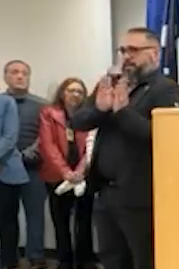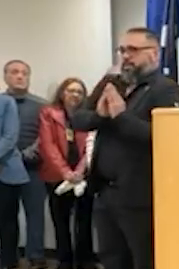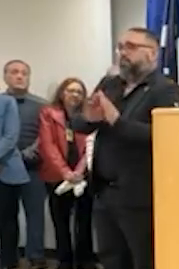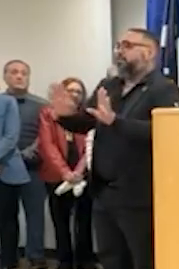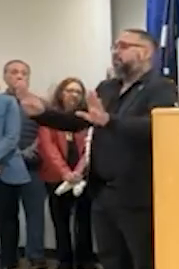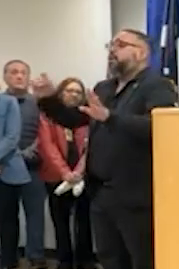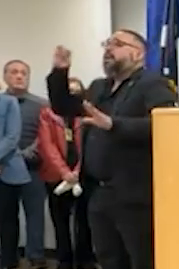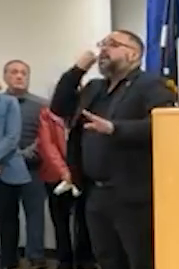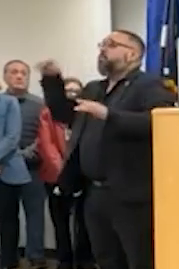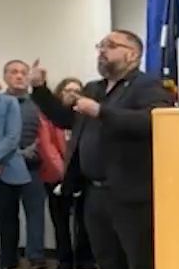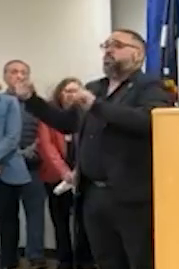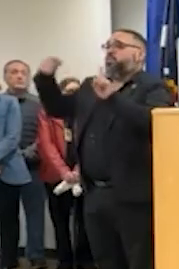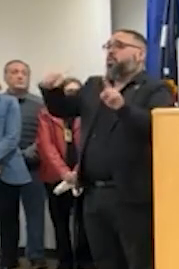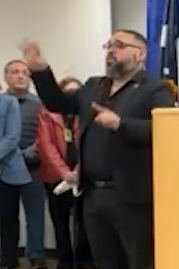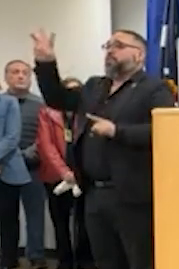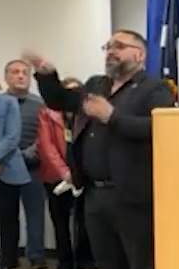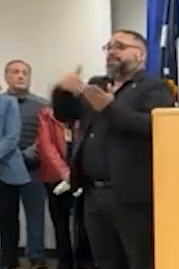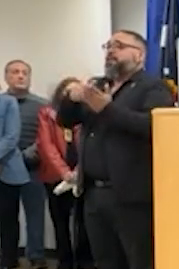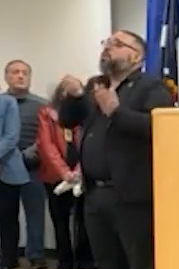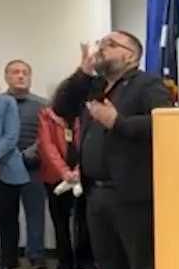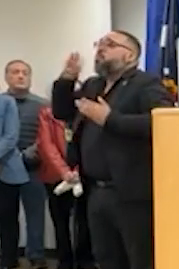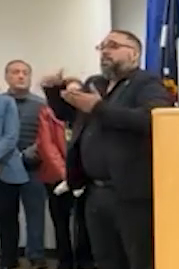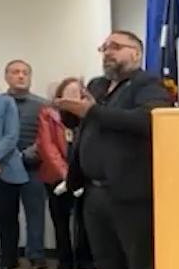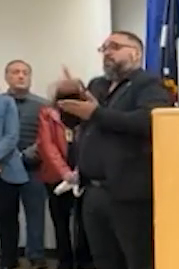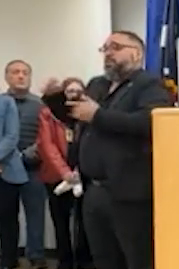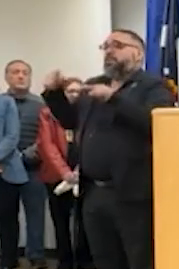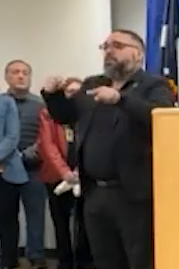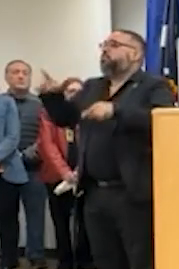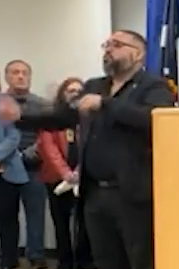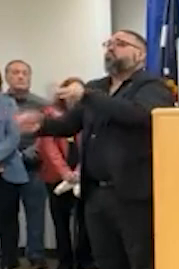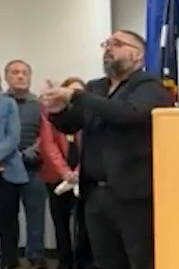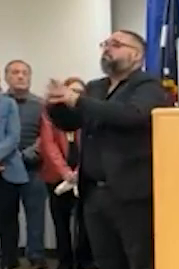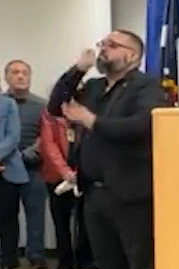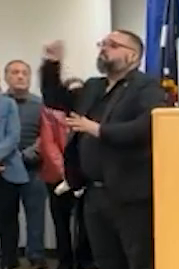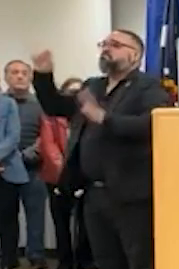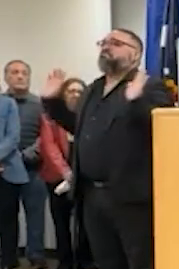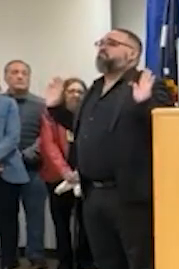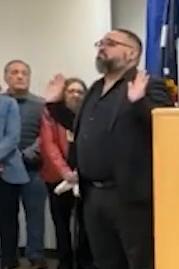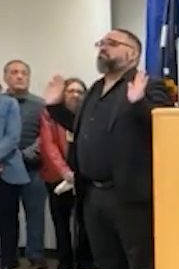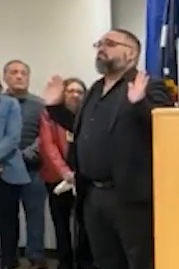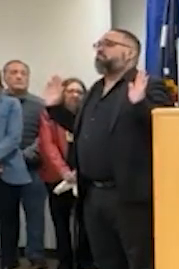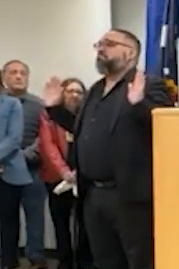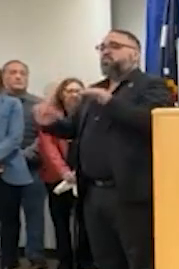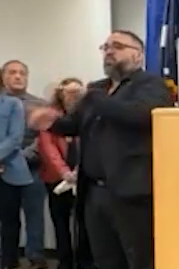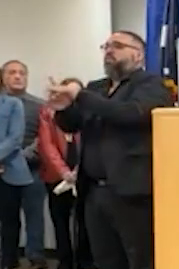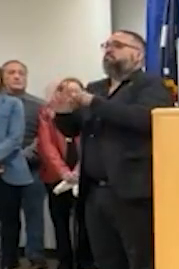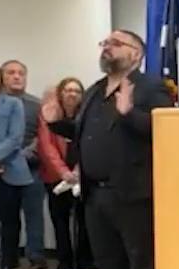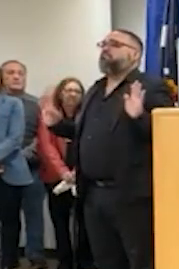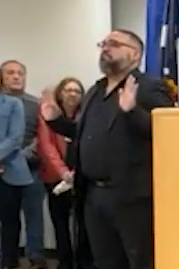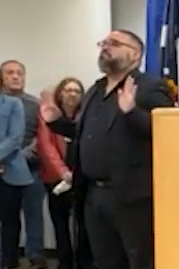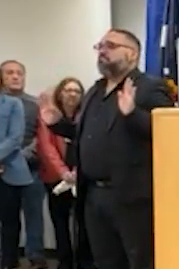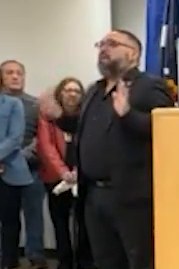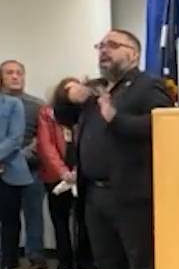to a resilience hub or if they need to come to a warming center, they just show up. Okay, they just show up, and